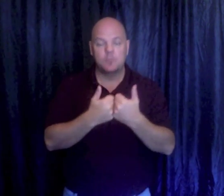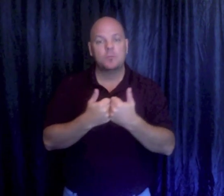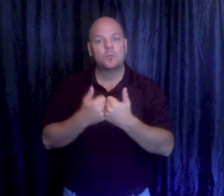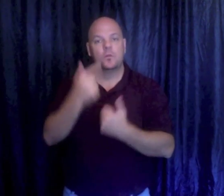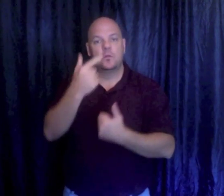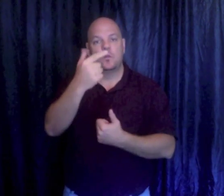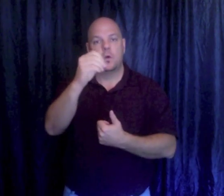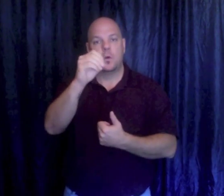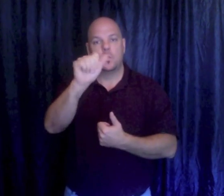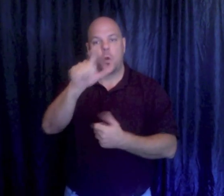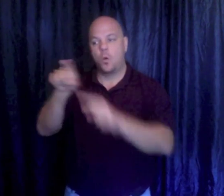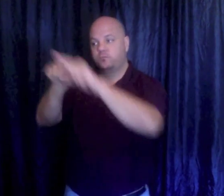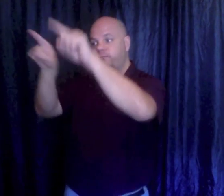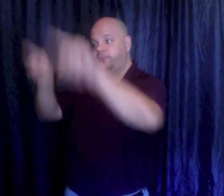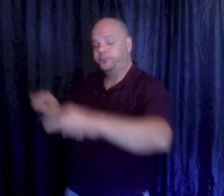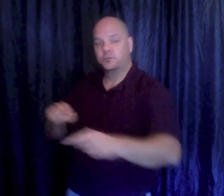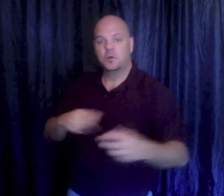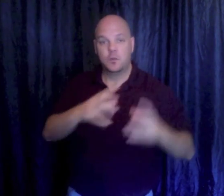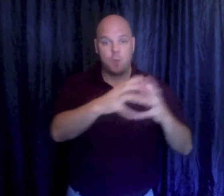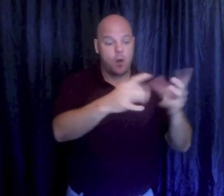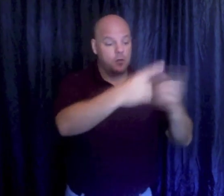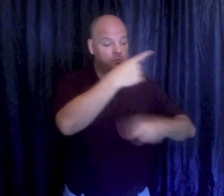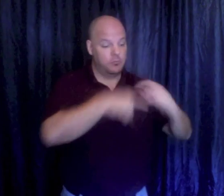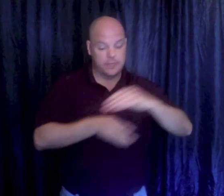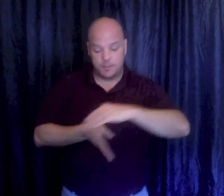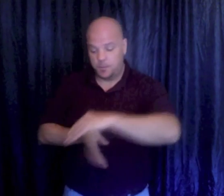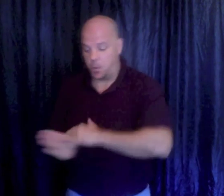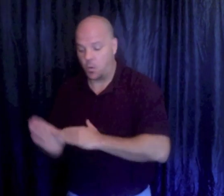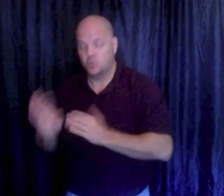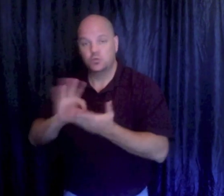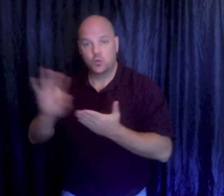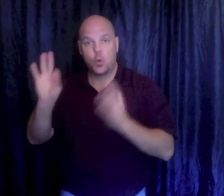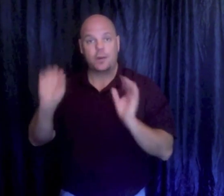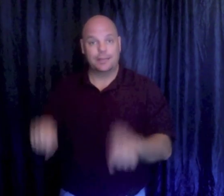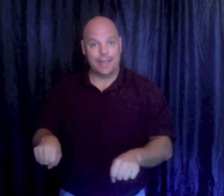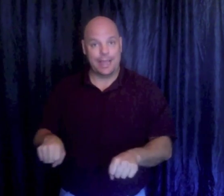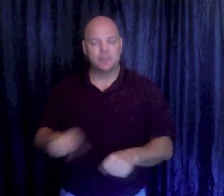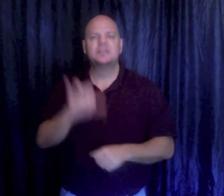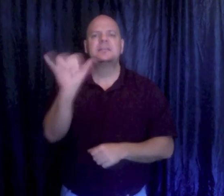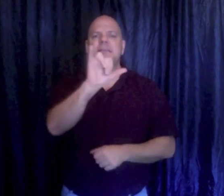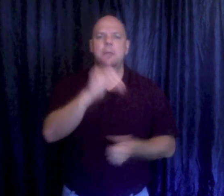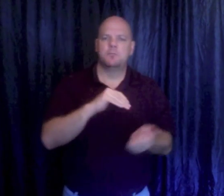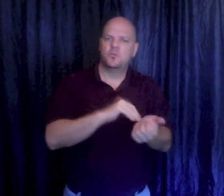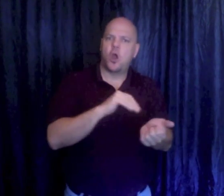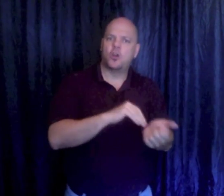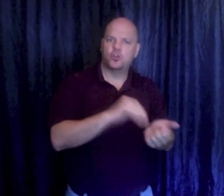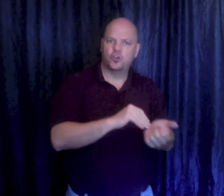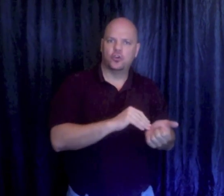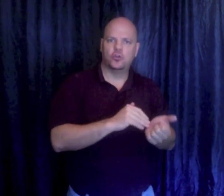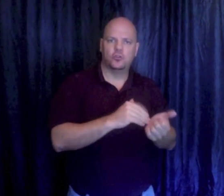in. Just like the doctor is standing right next to the doctor